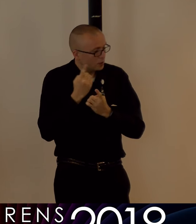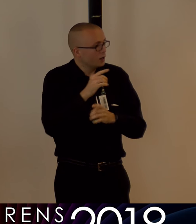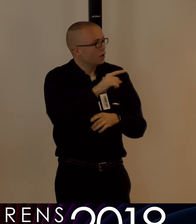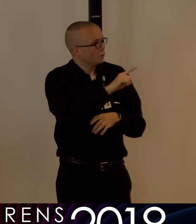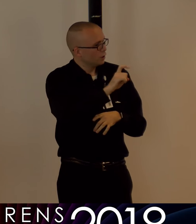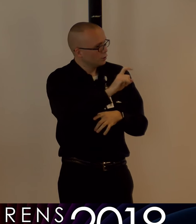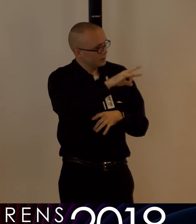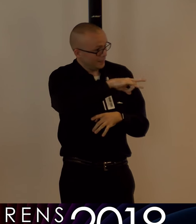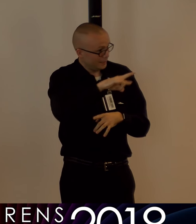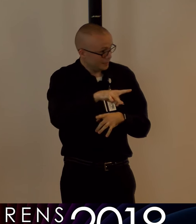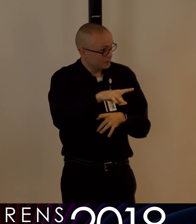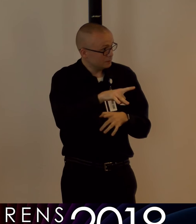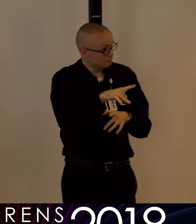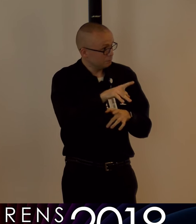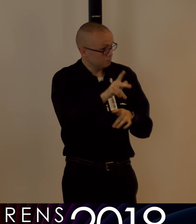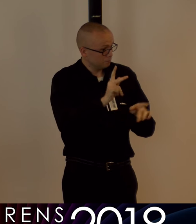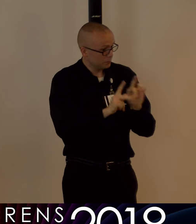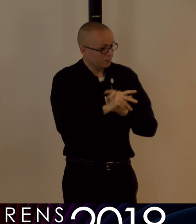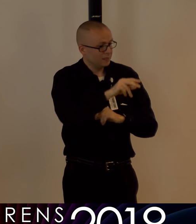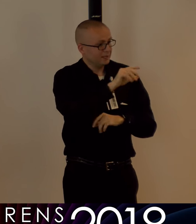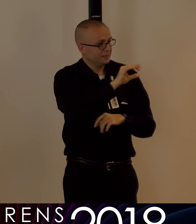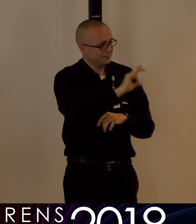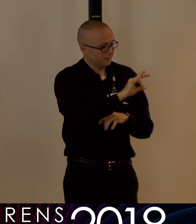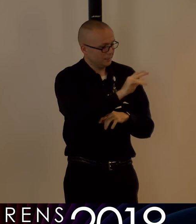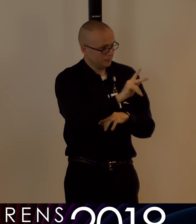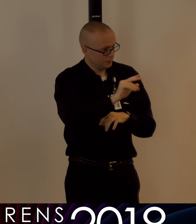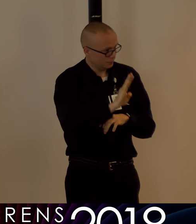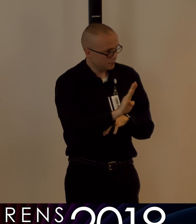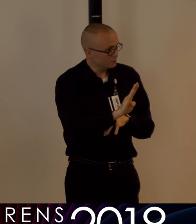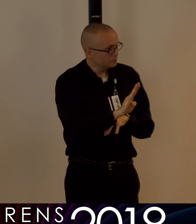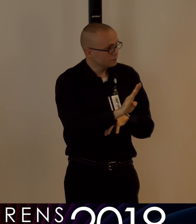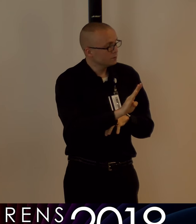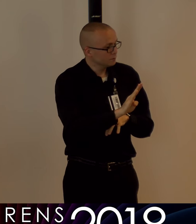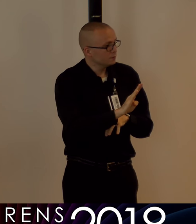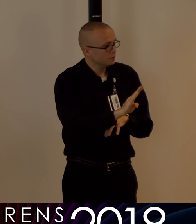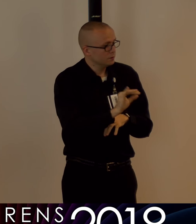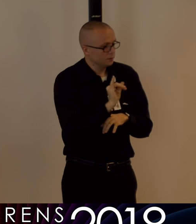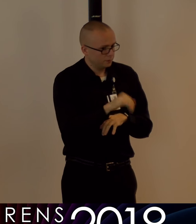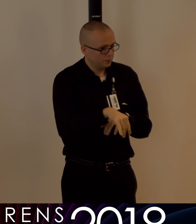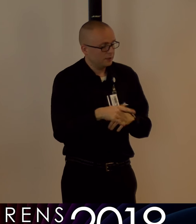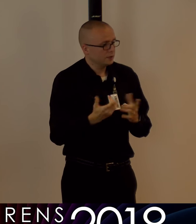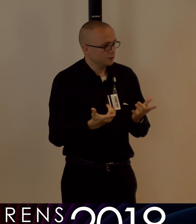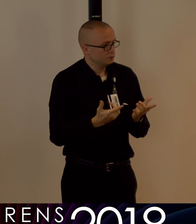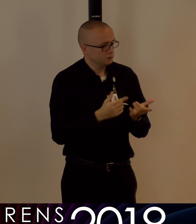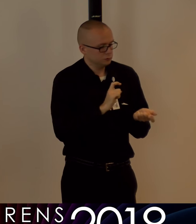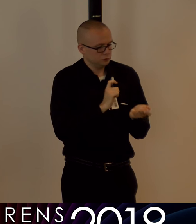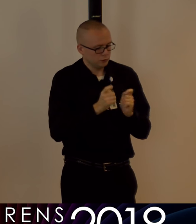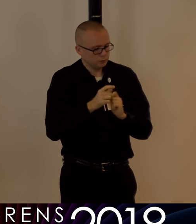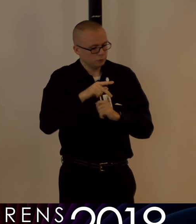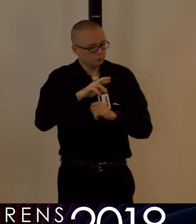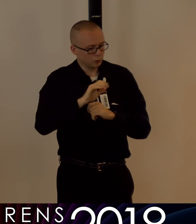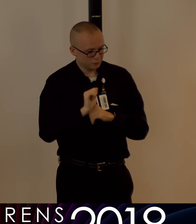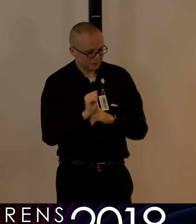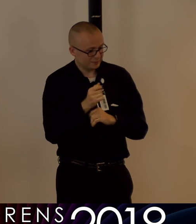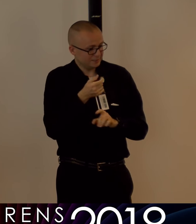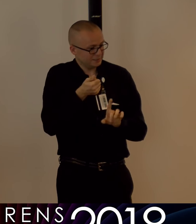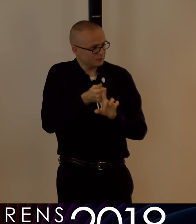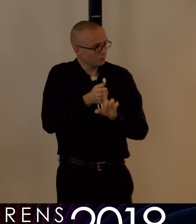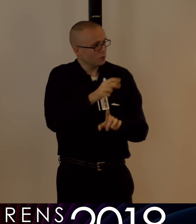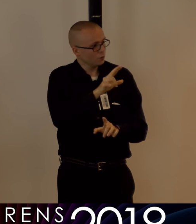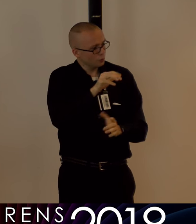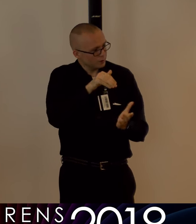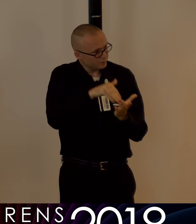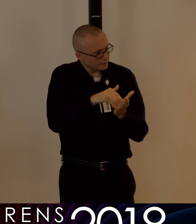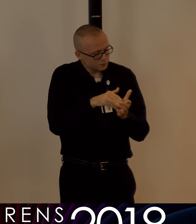188 kb, 9 kb of cDNA or RNA, and that gets made into a protein that is 3,000 amino